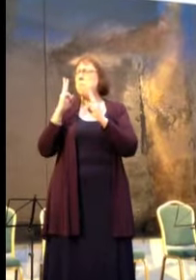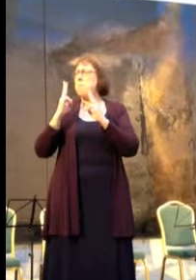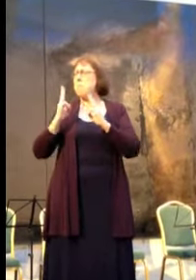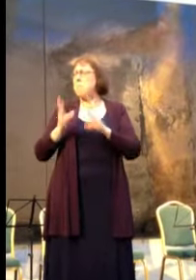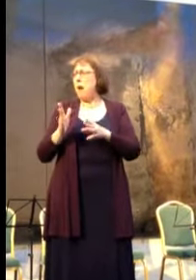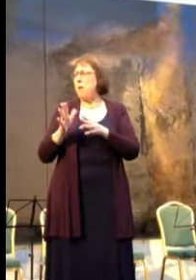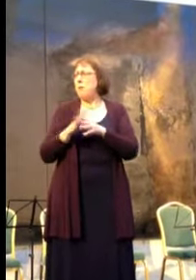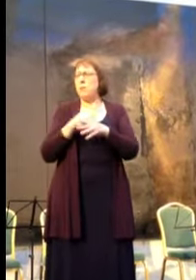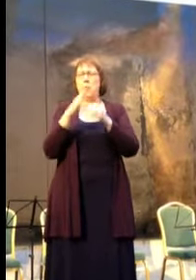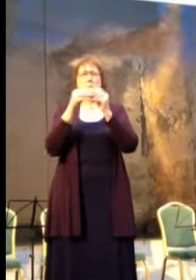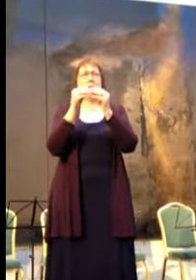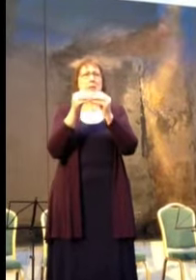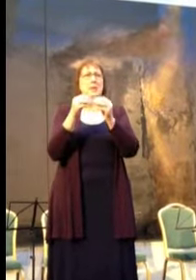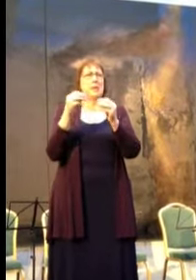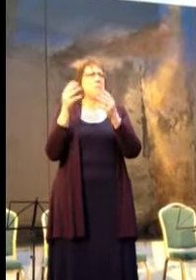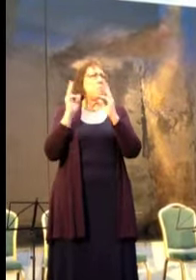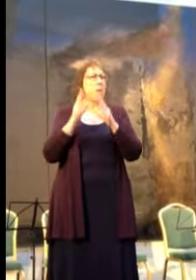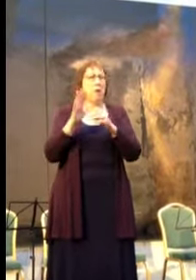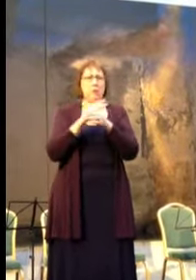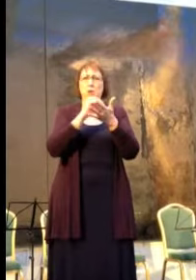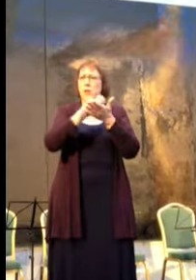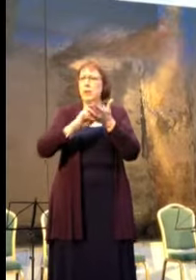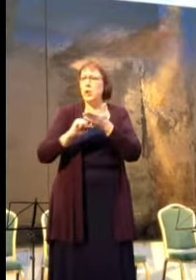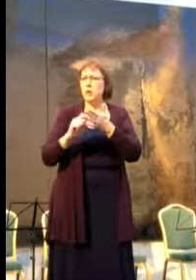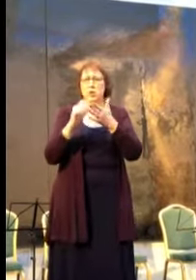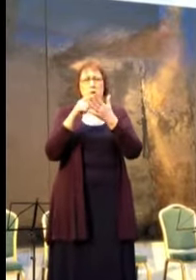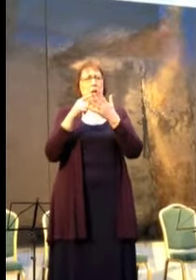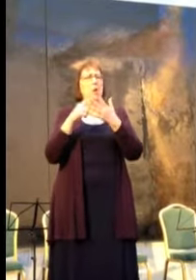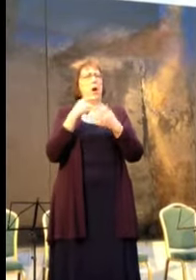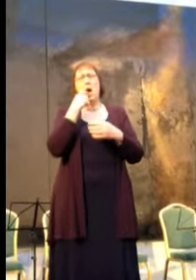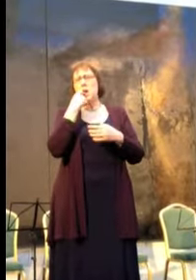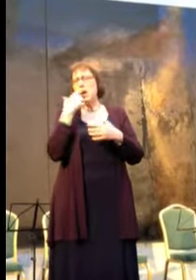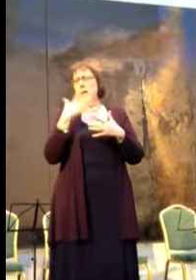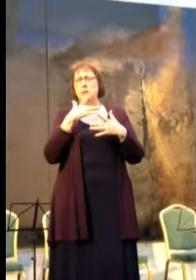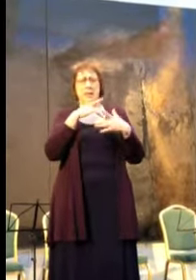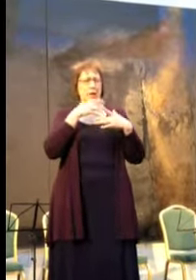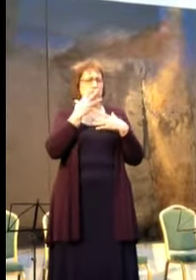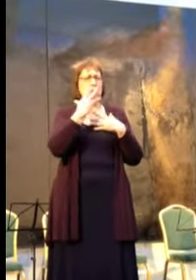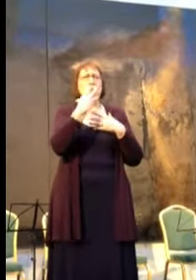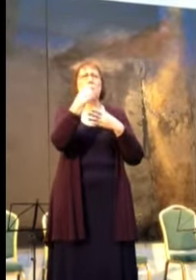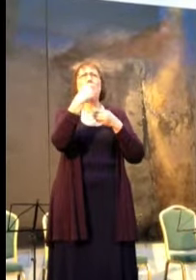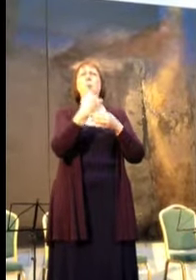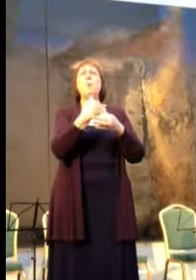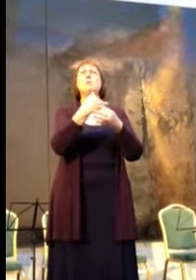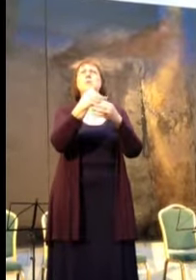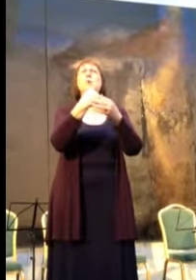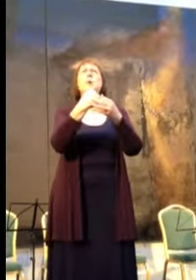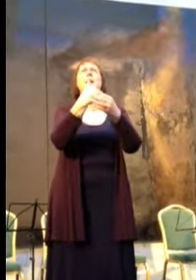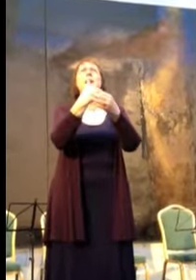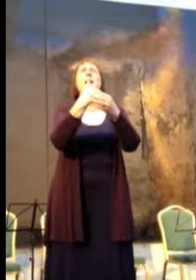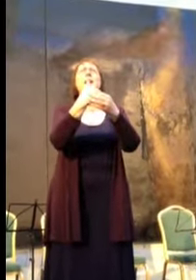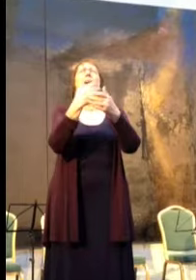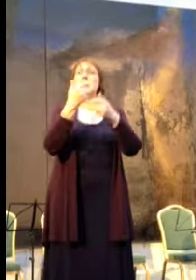the Confessio and another piece of literature, which are soul journeys, which are very, very important. And